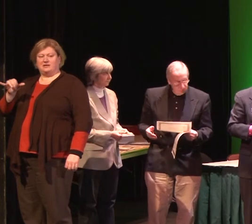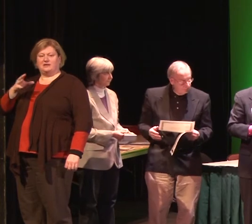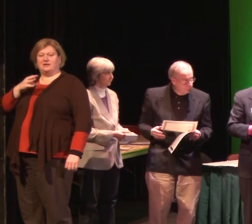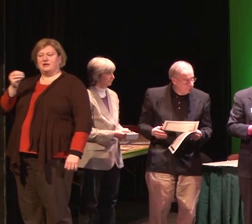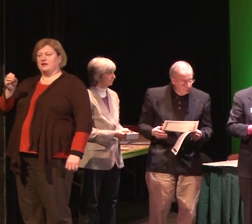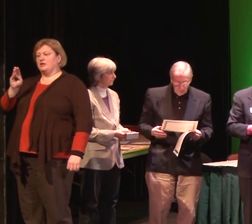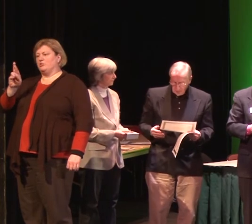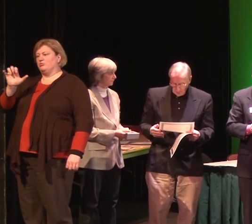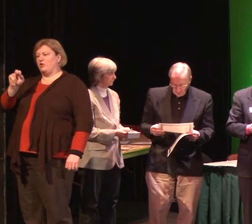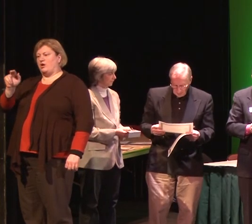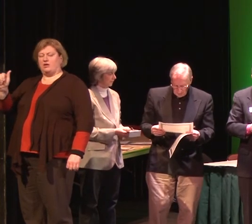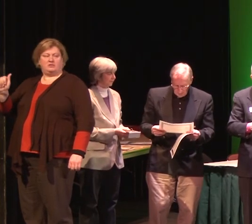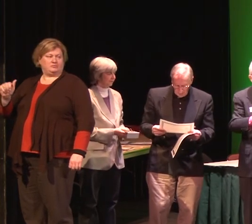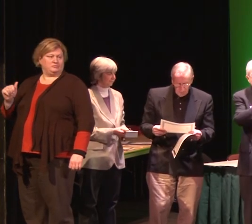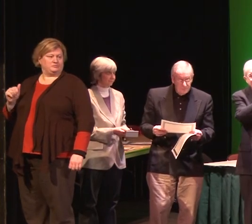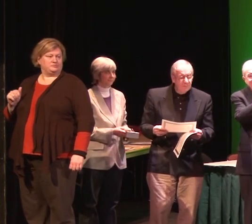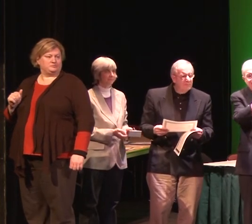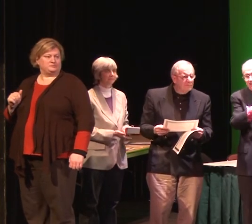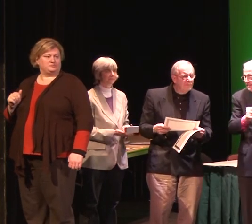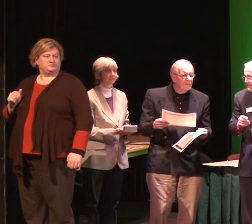Brianna Urena.